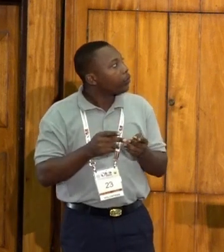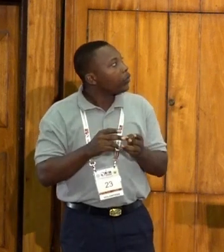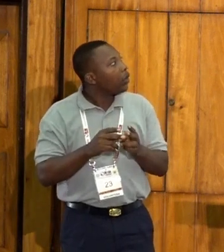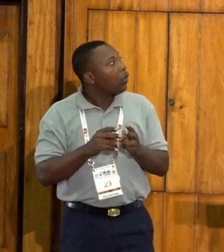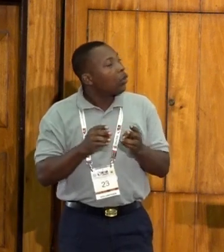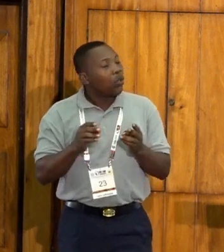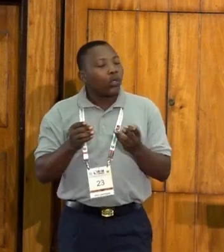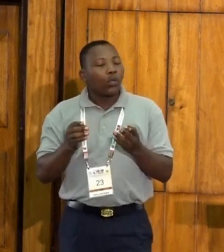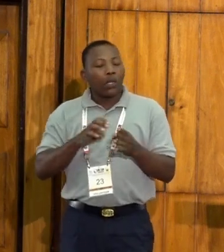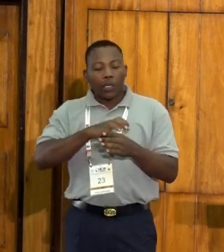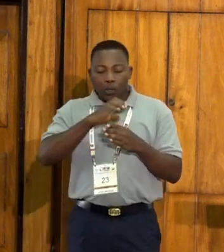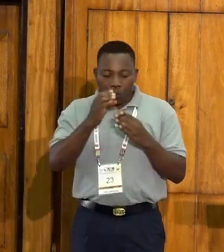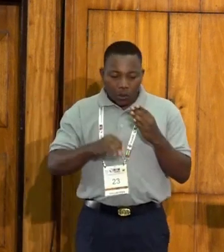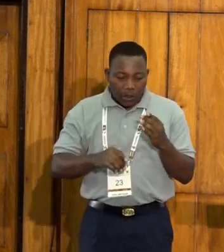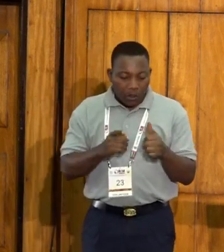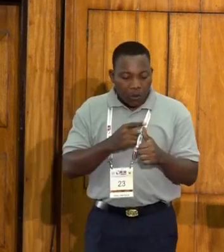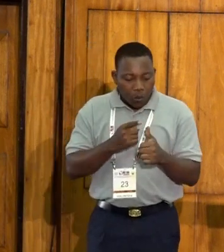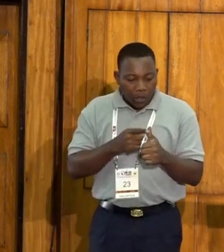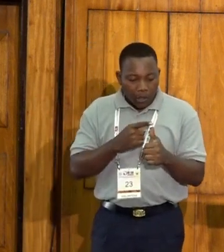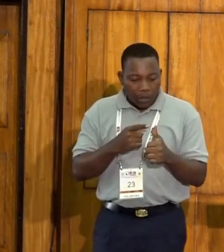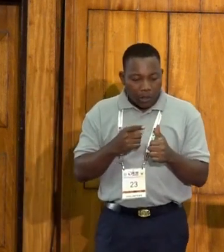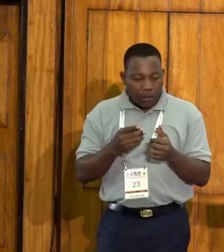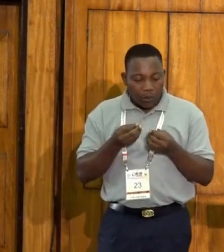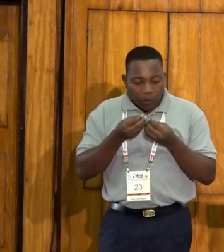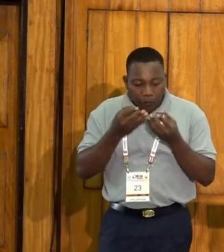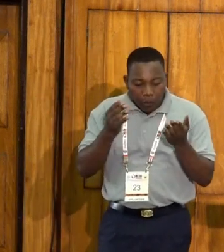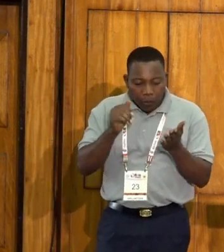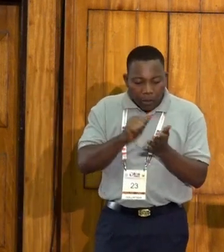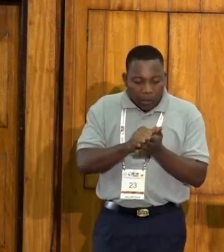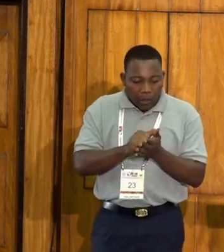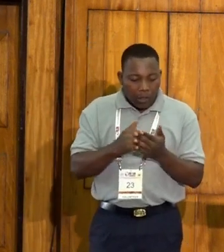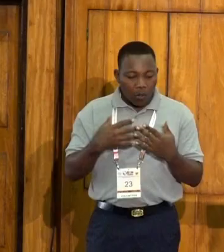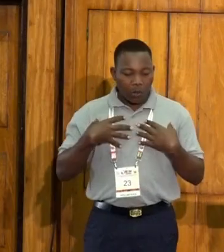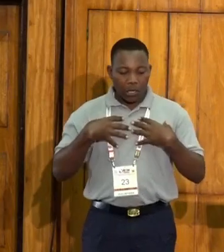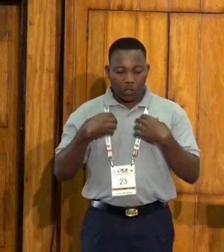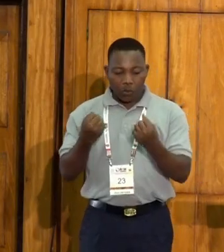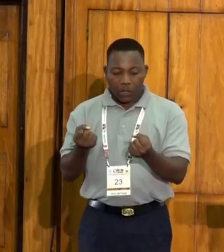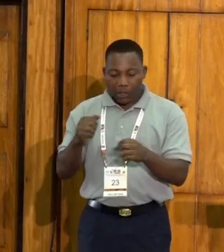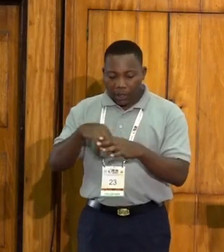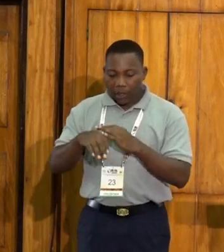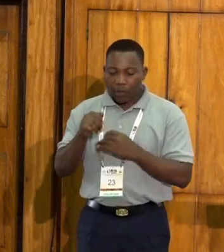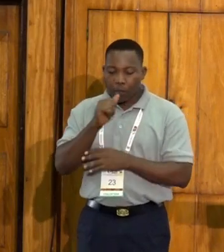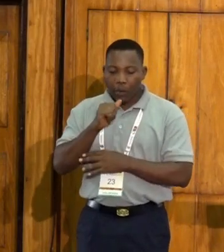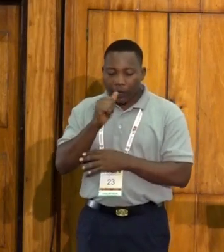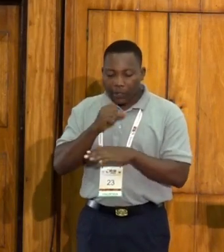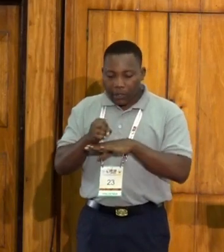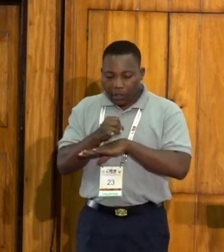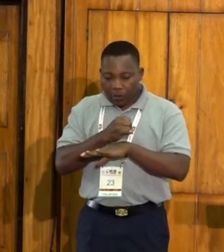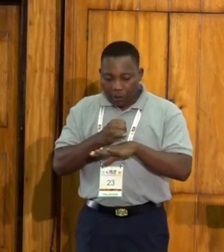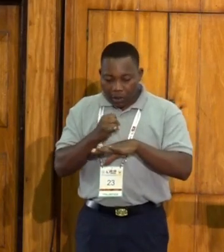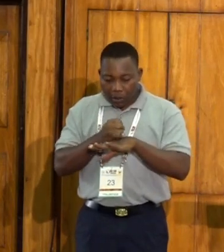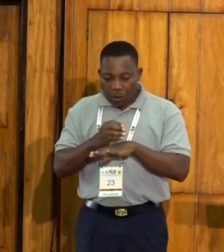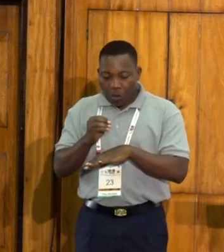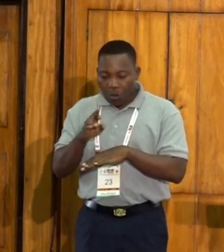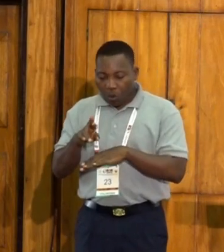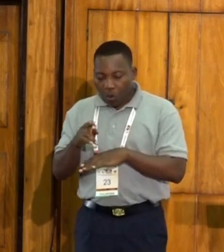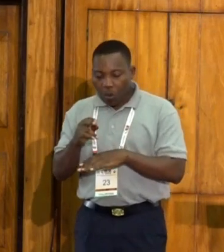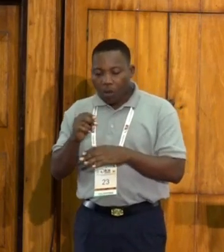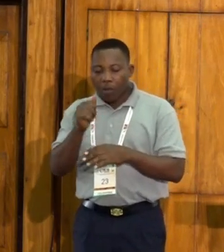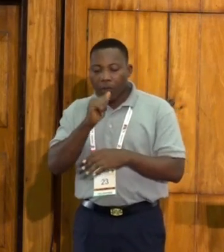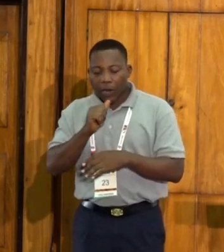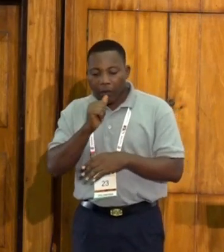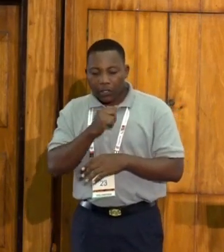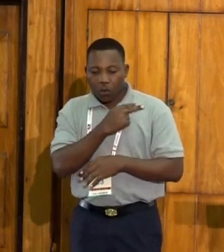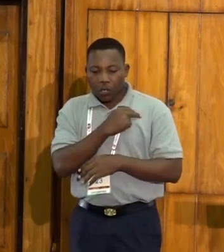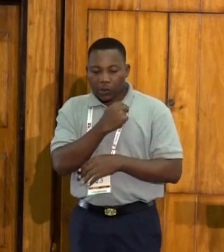In our conclusion, one, we recommend that there is strengthening of private health facilities or private clinics because we're already seeing